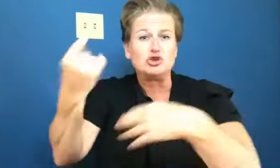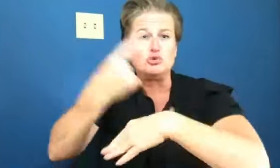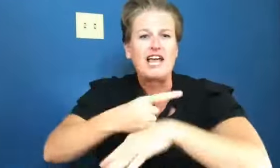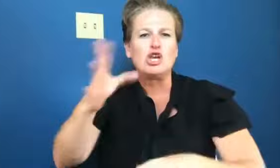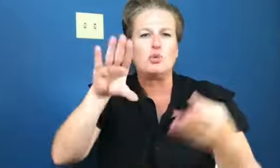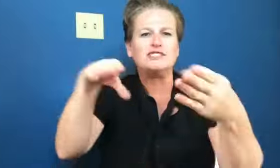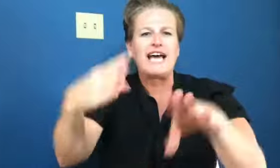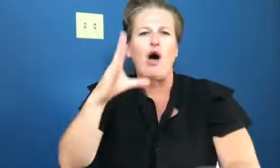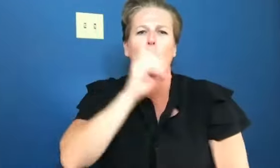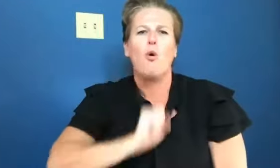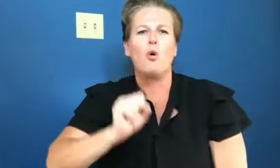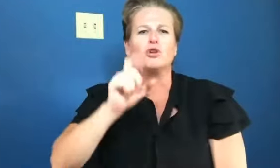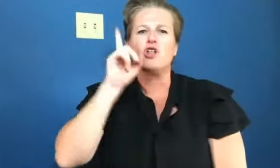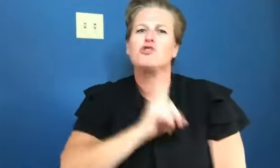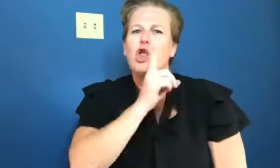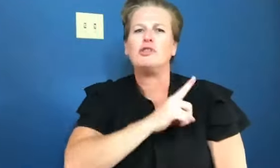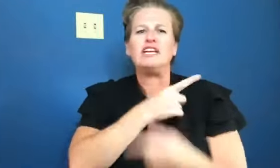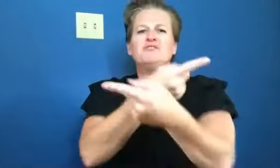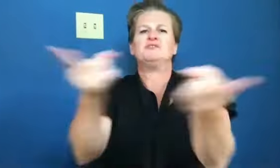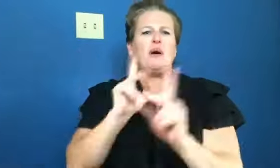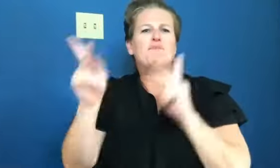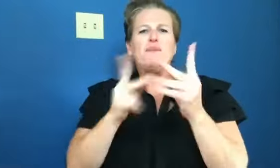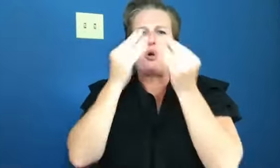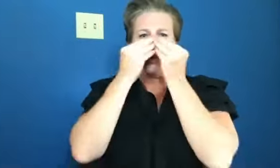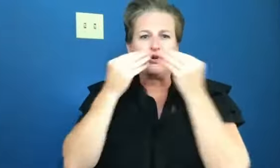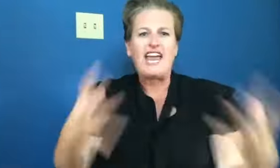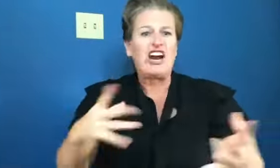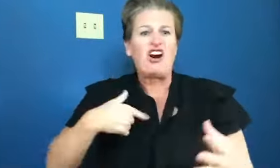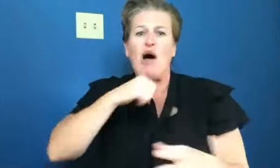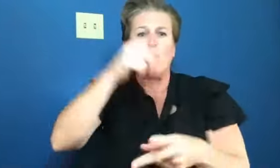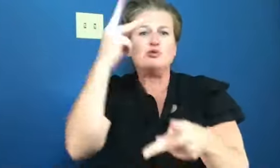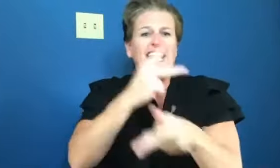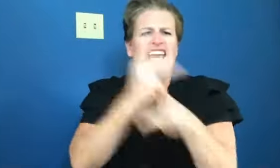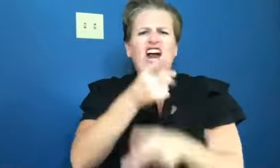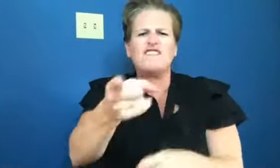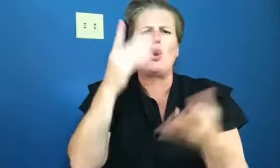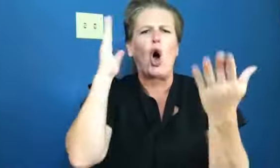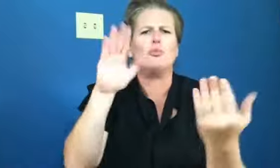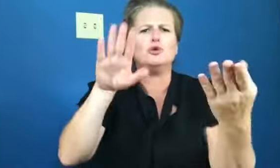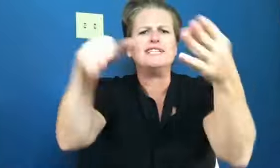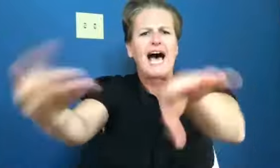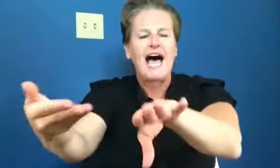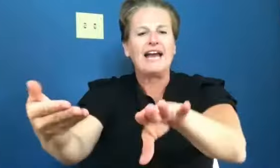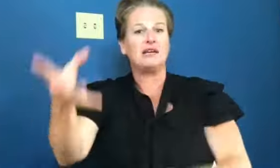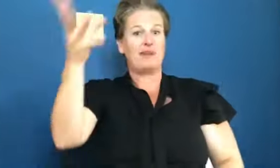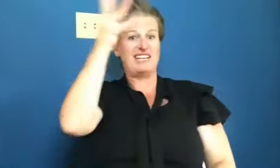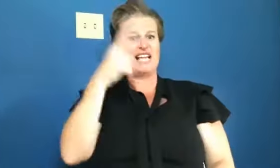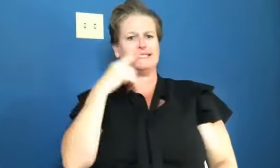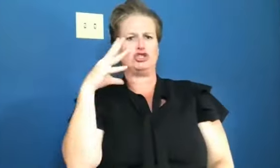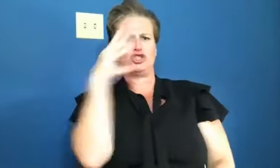going to care about you. I'm never going to look after you. And I hope you drop dead. And my dad told me to shut up. And there was nothing ever said about